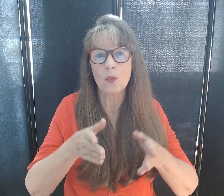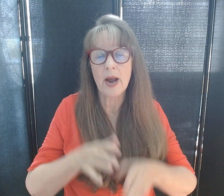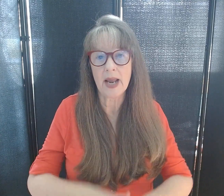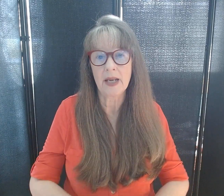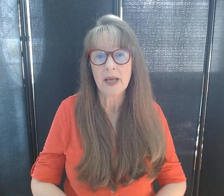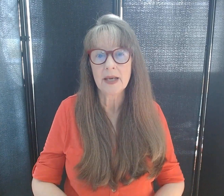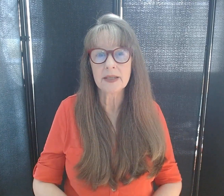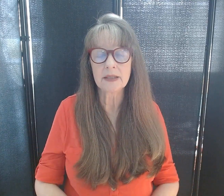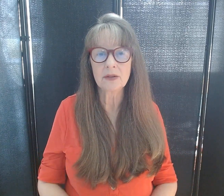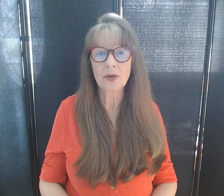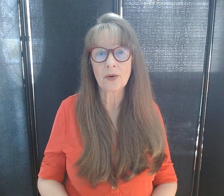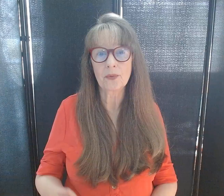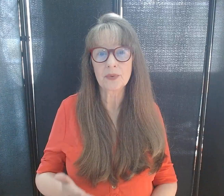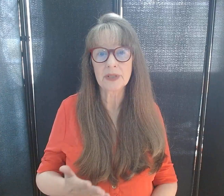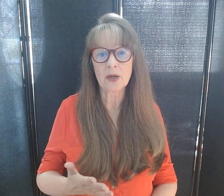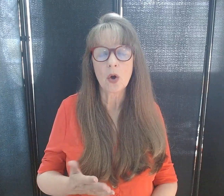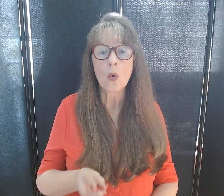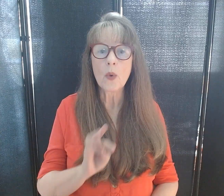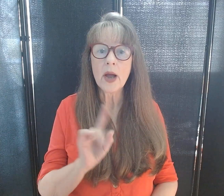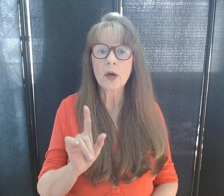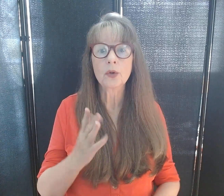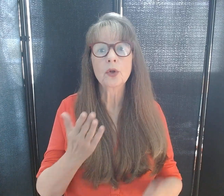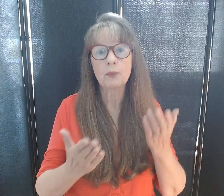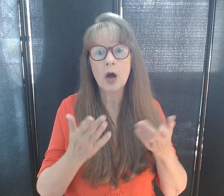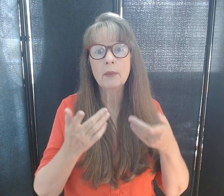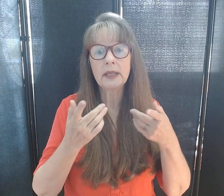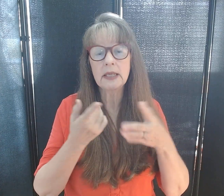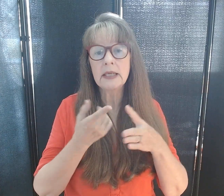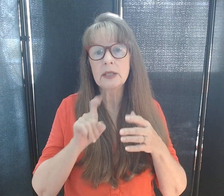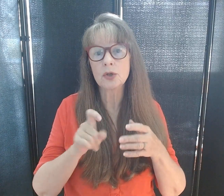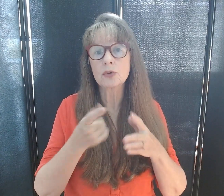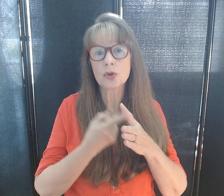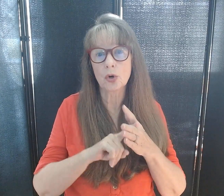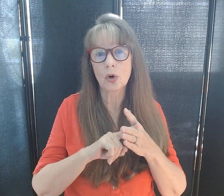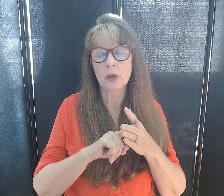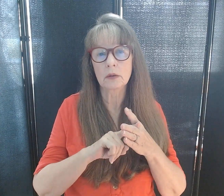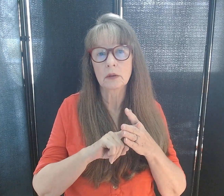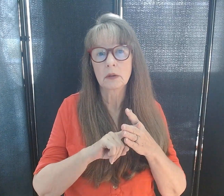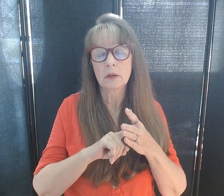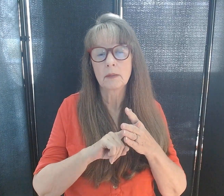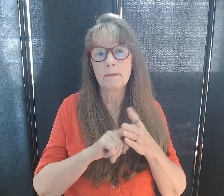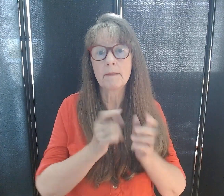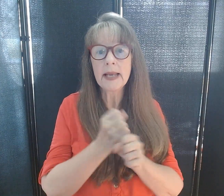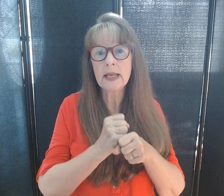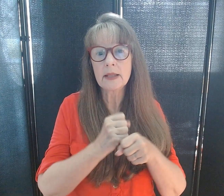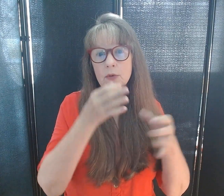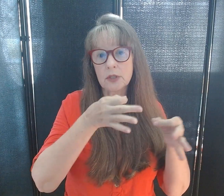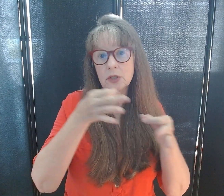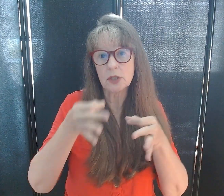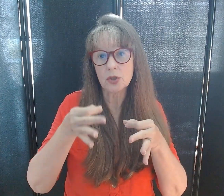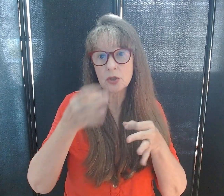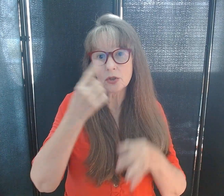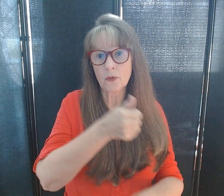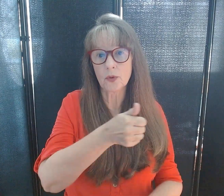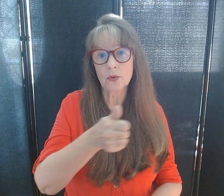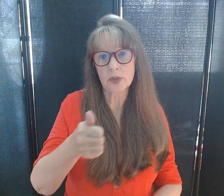way. It's like, well, you probably need to start making those decisions for